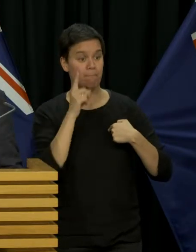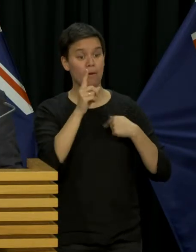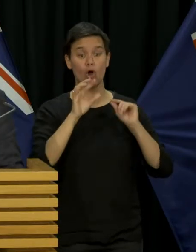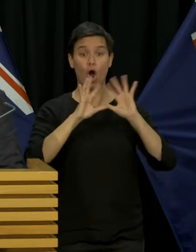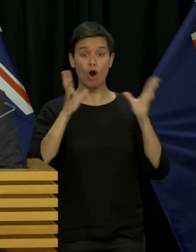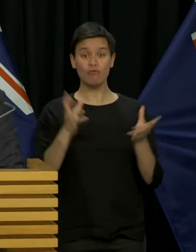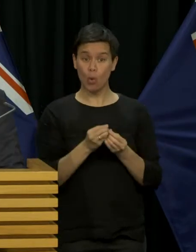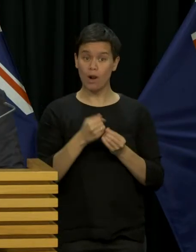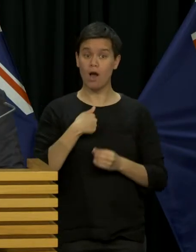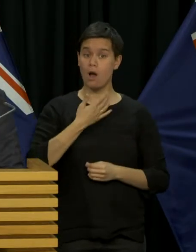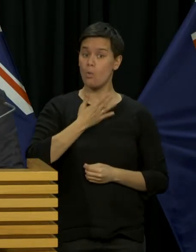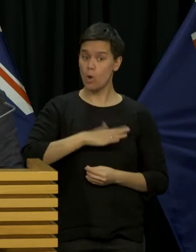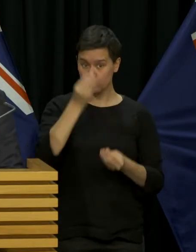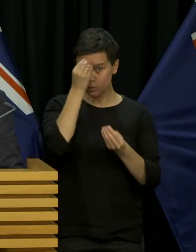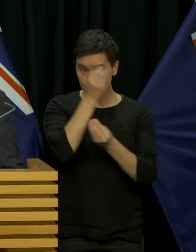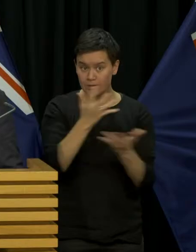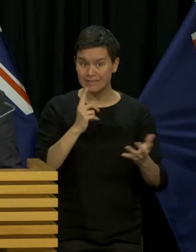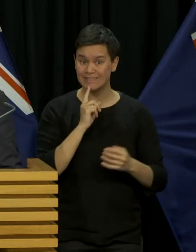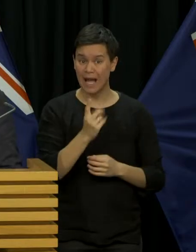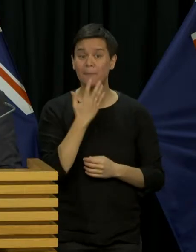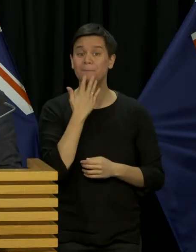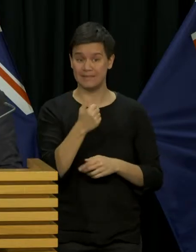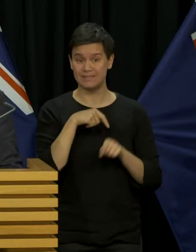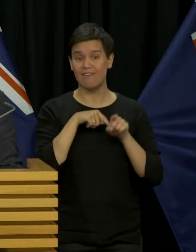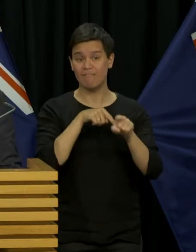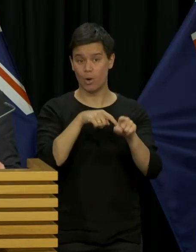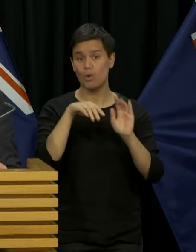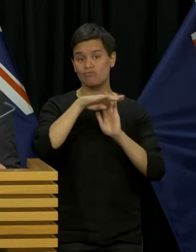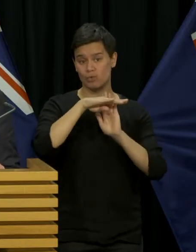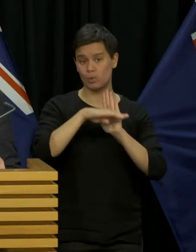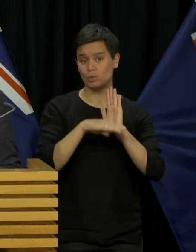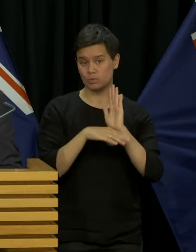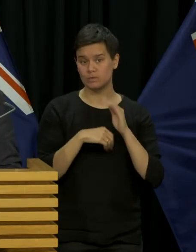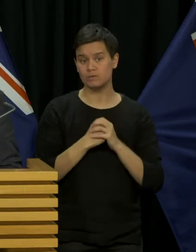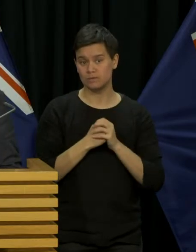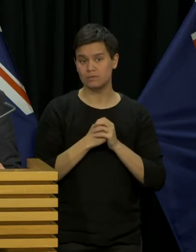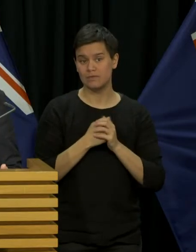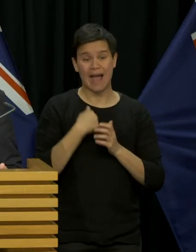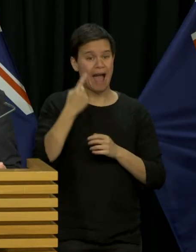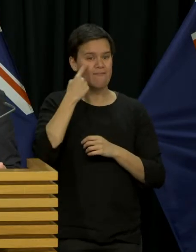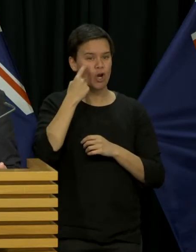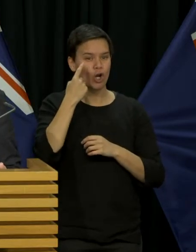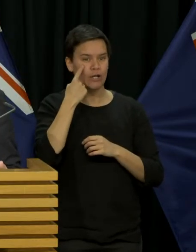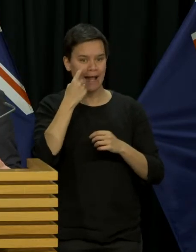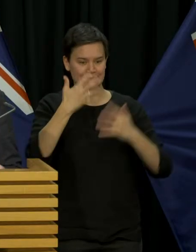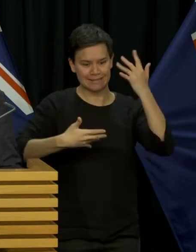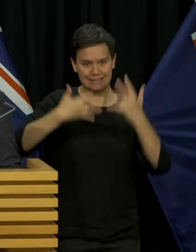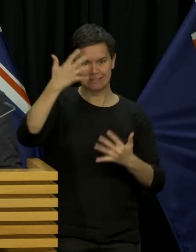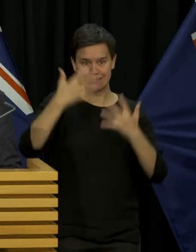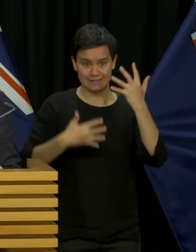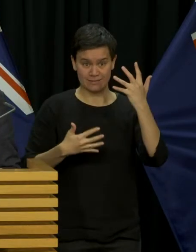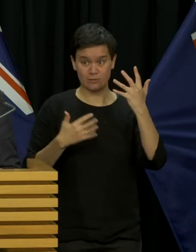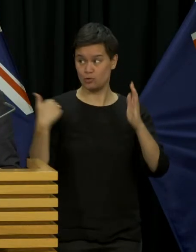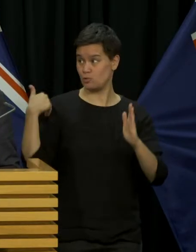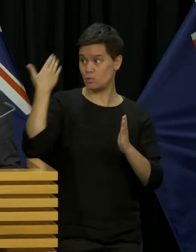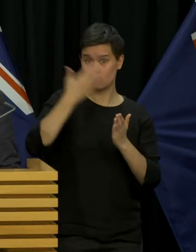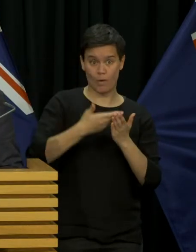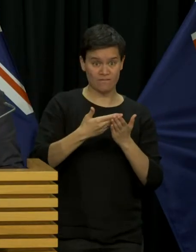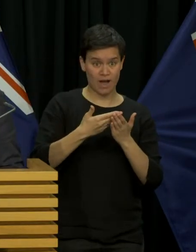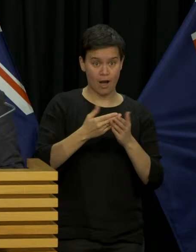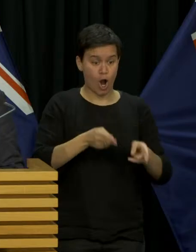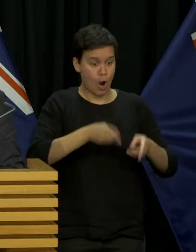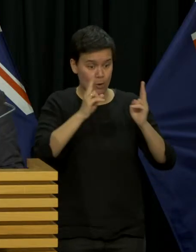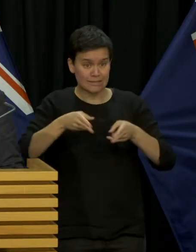message to everybody is follow the rules and look at the numbers. 30,000 odd New Zealanders have returned through